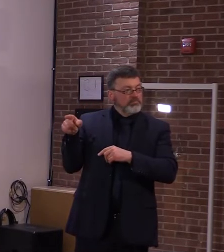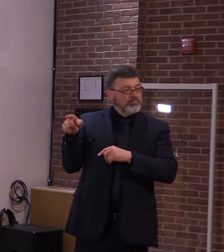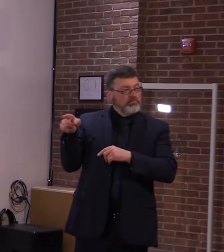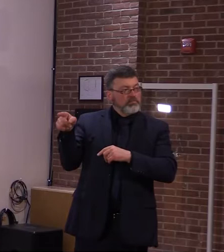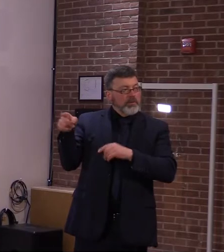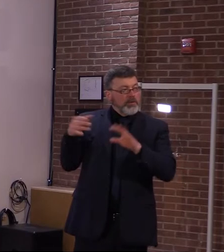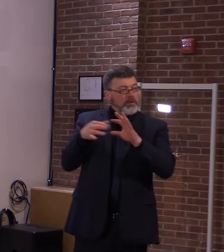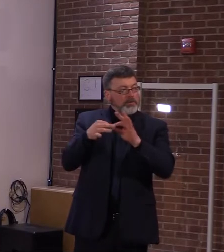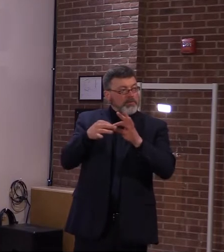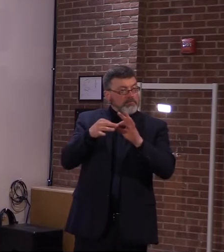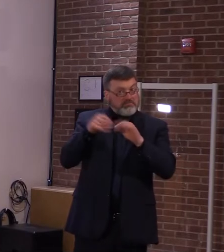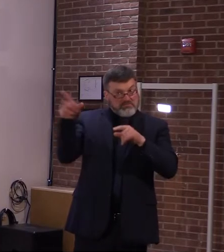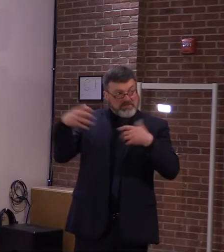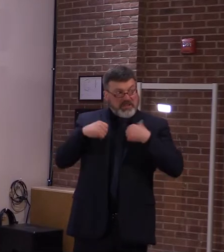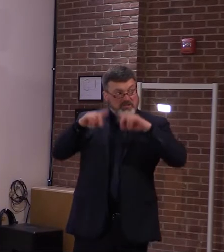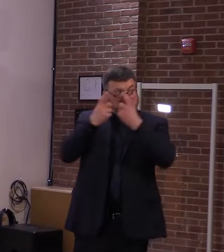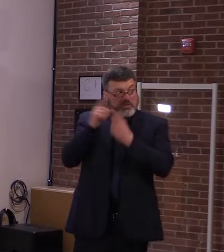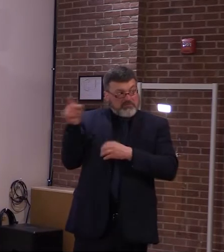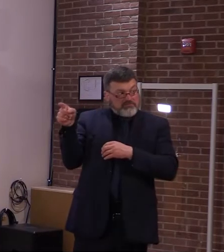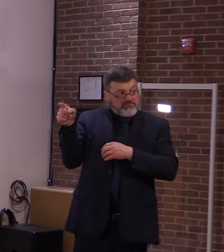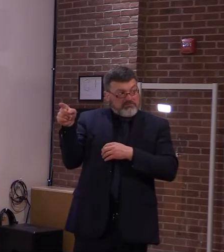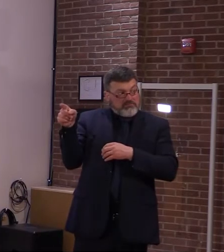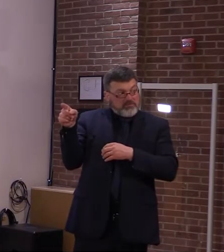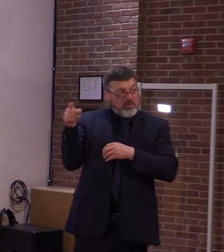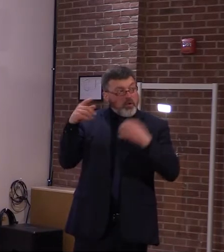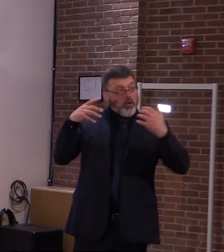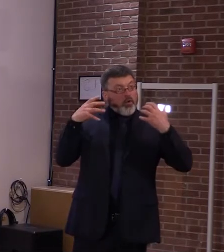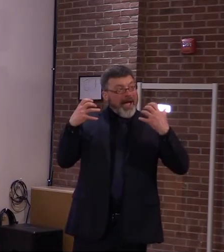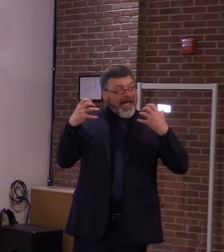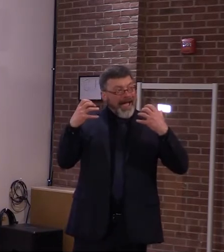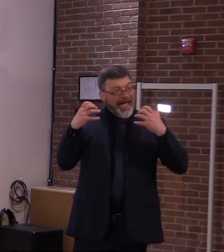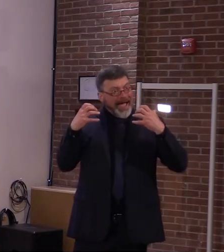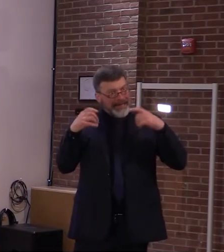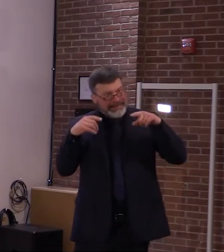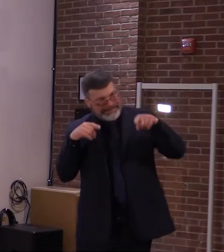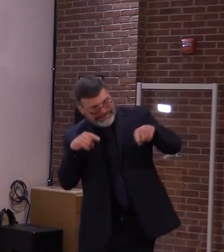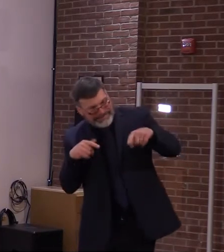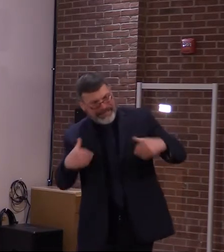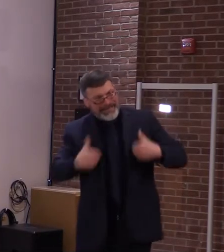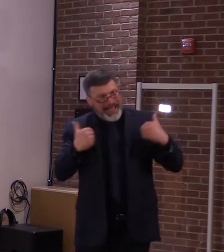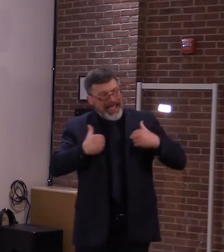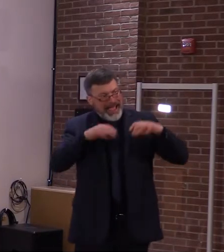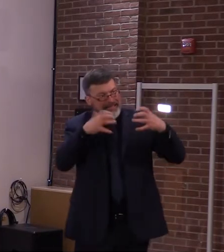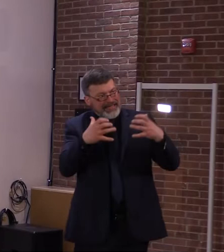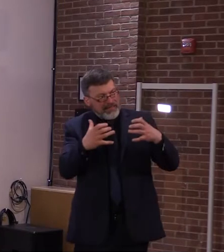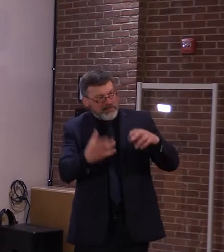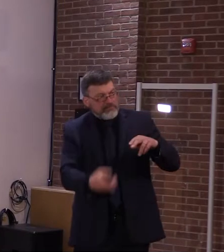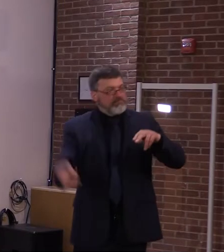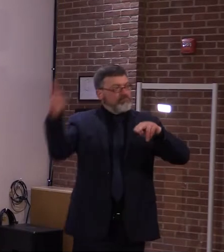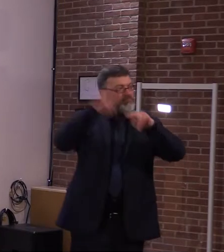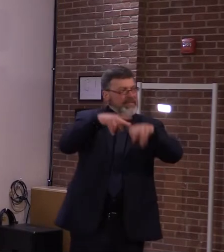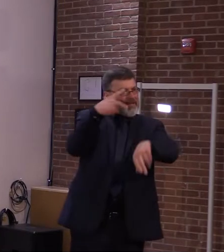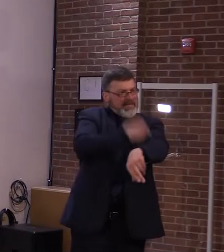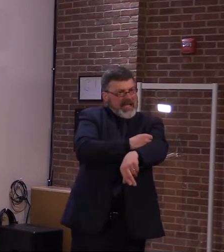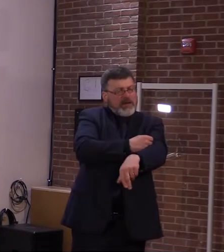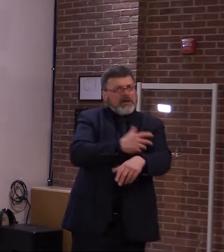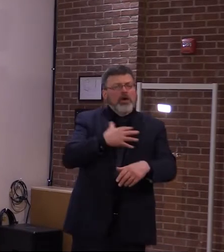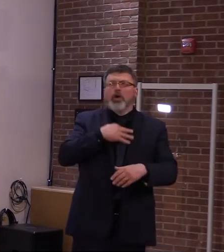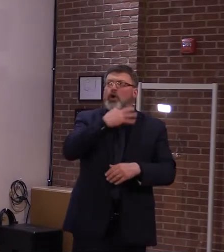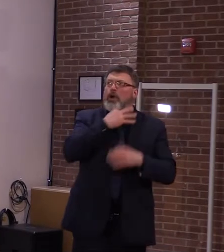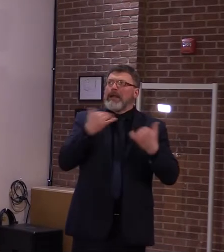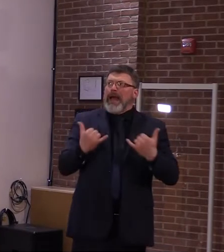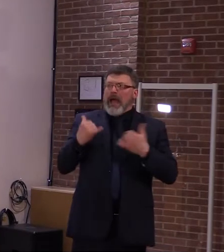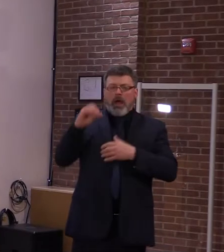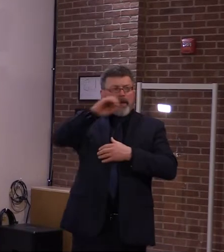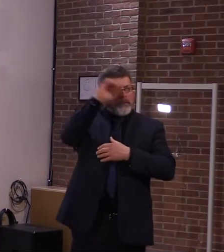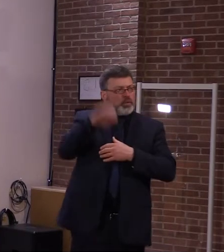get vaccinated. What is the percentage now, and what would you be comfortable with seeing? I'm sure you'd like to see them